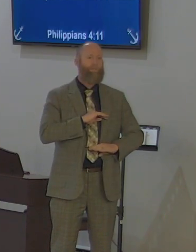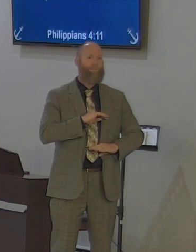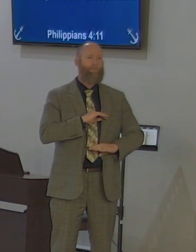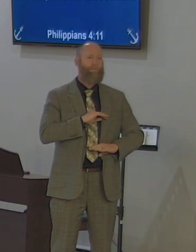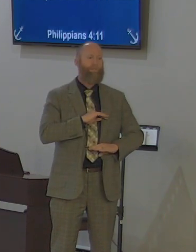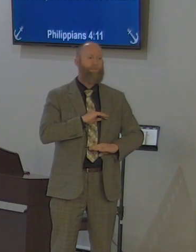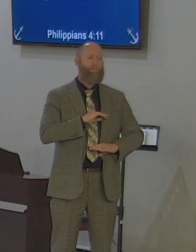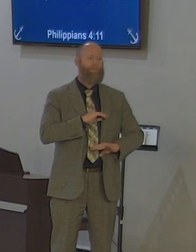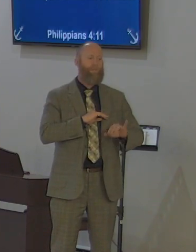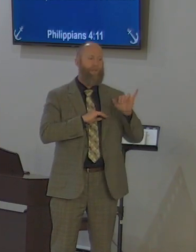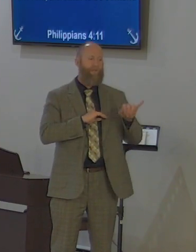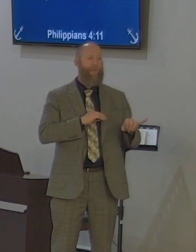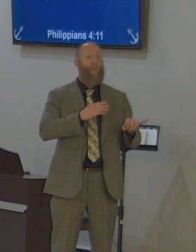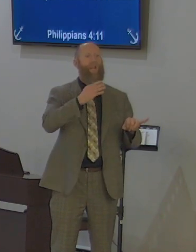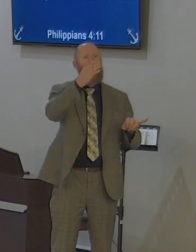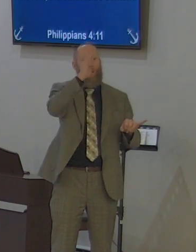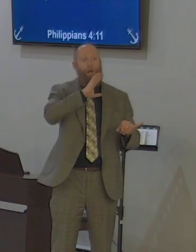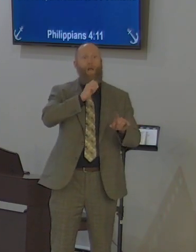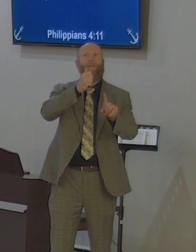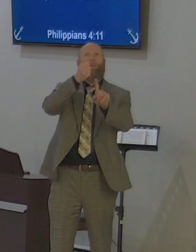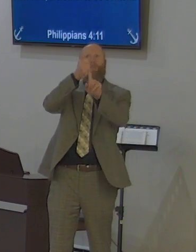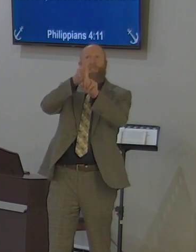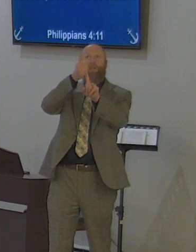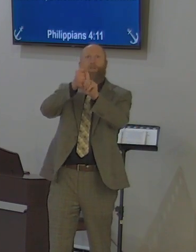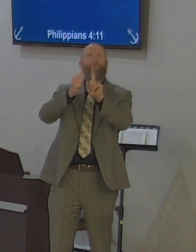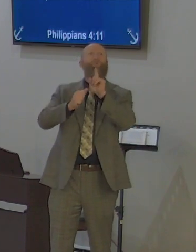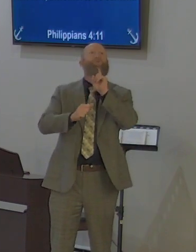That God is enough.